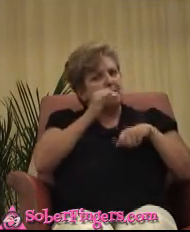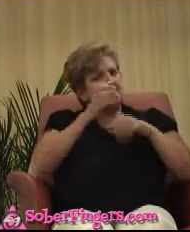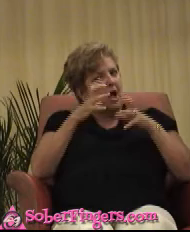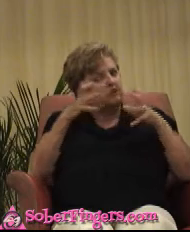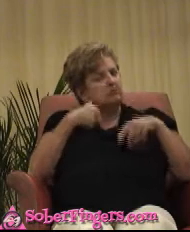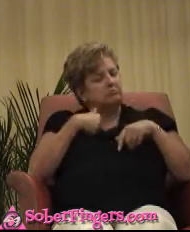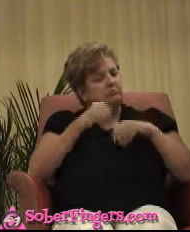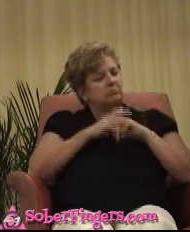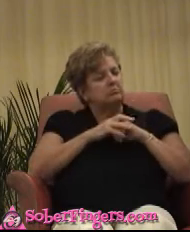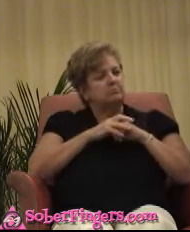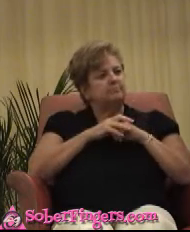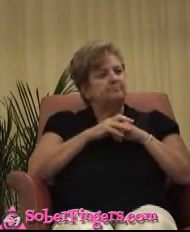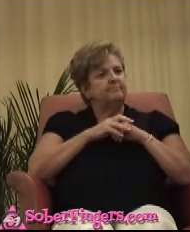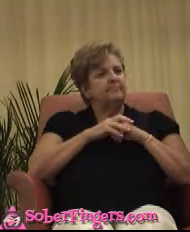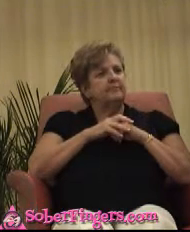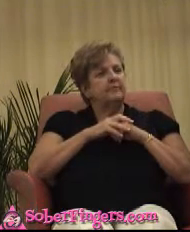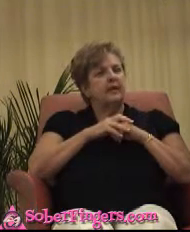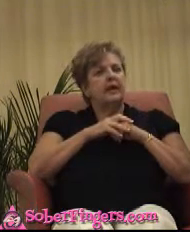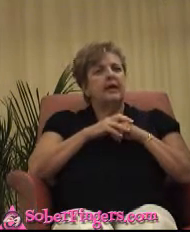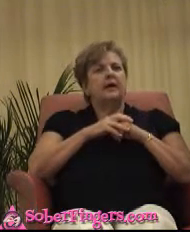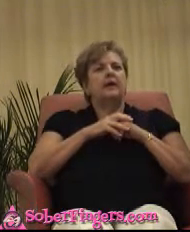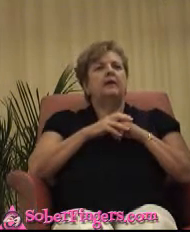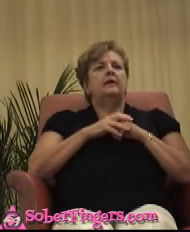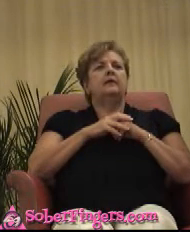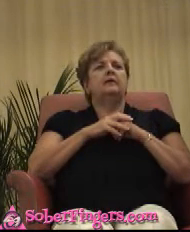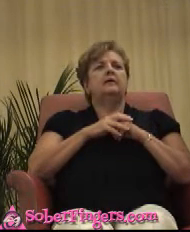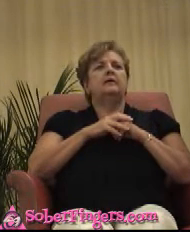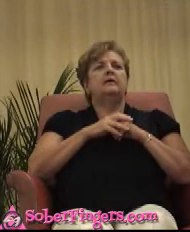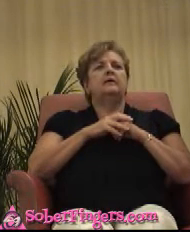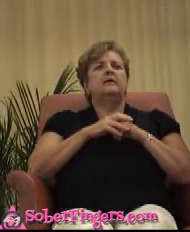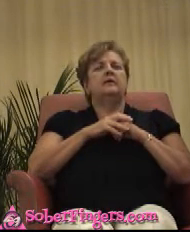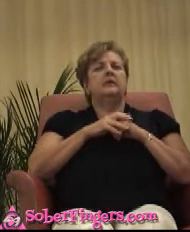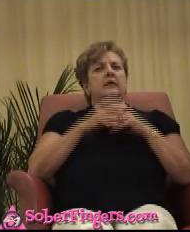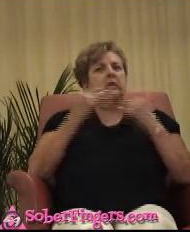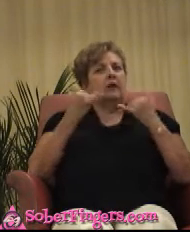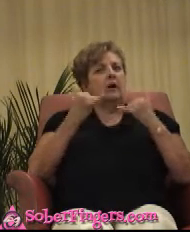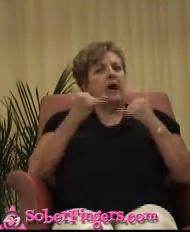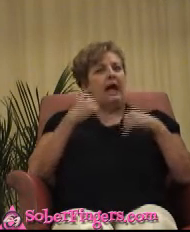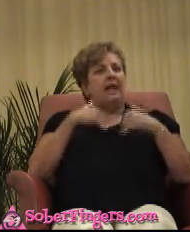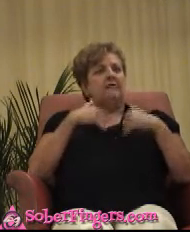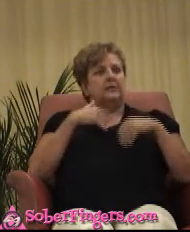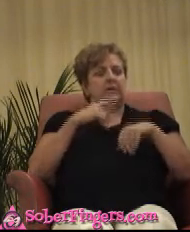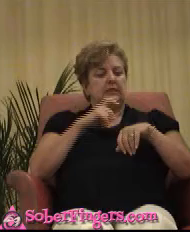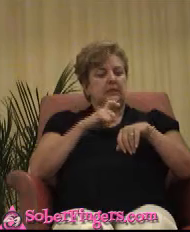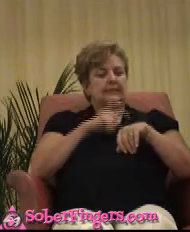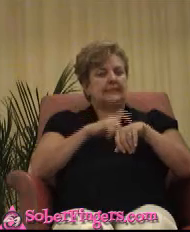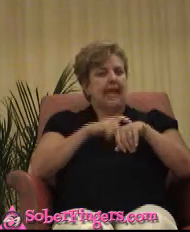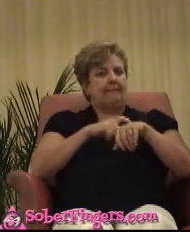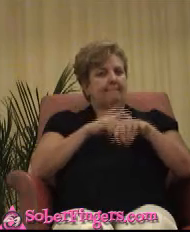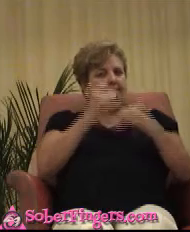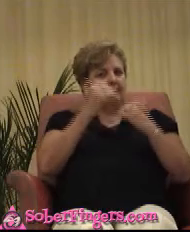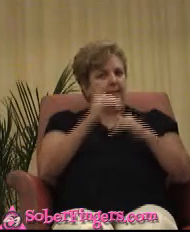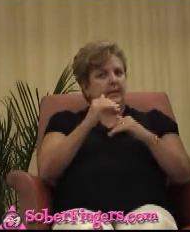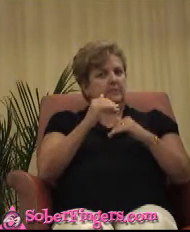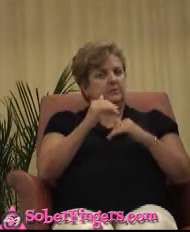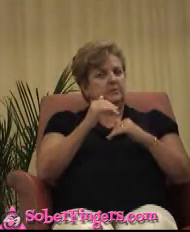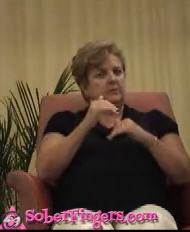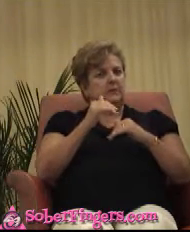Over the course of this story, I'm going to have to try to crowd a lot of stuff in here. I've got a timer up here because I know Lee and John here pretty well. I've been with them a number of times,